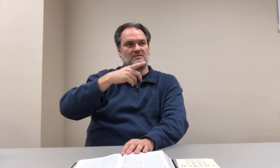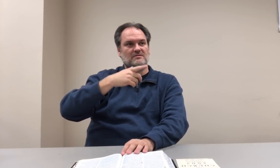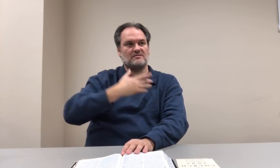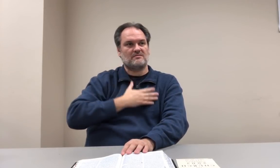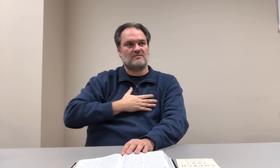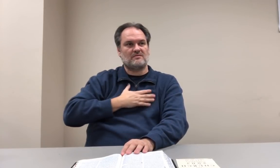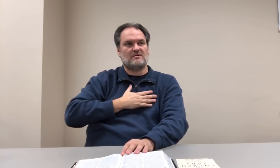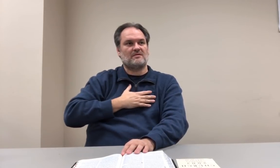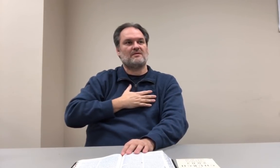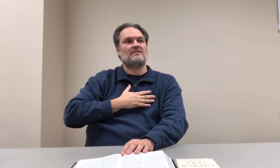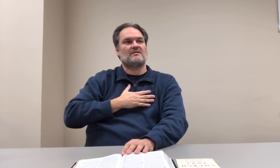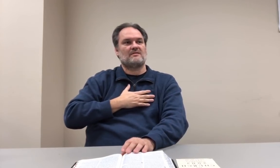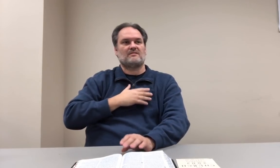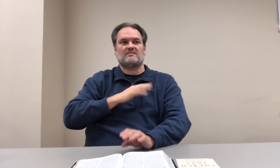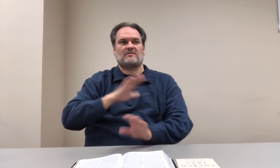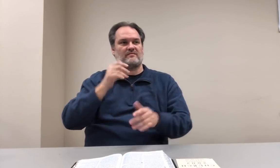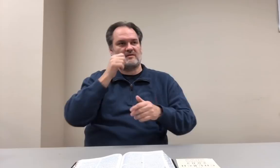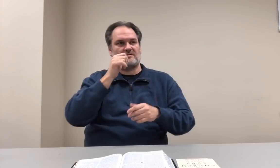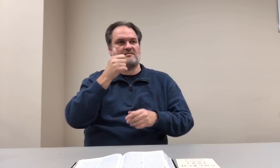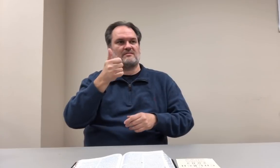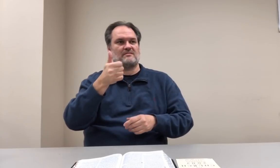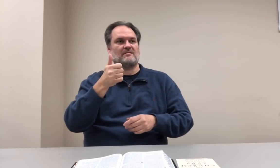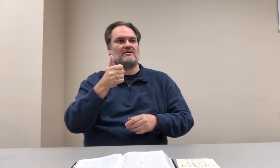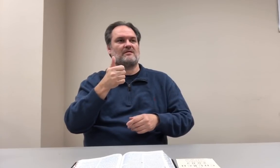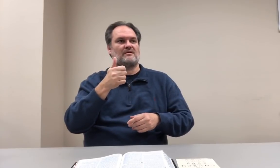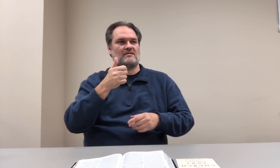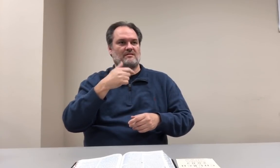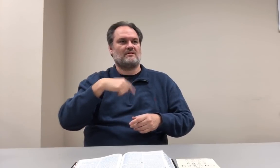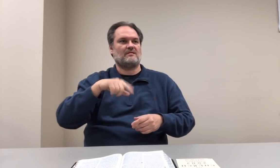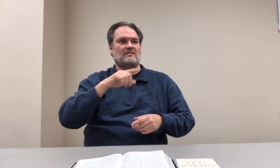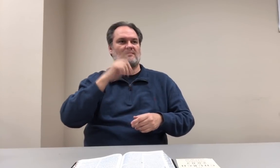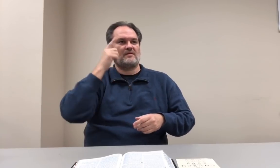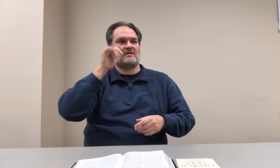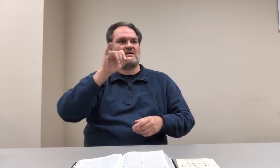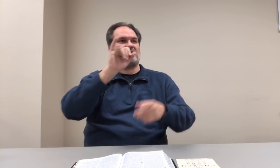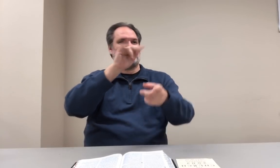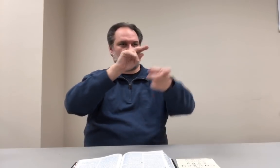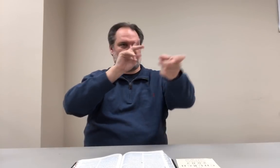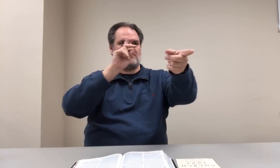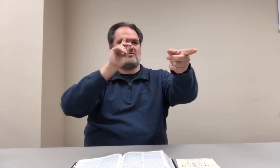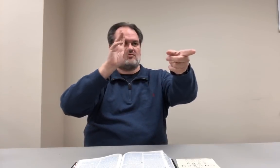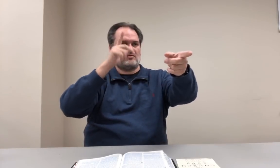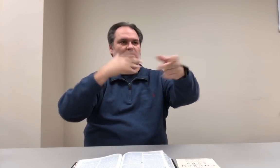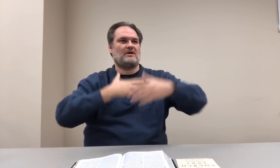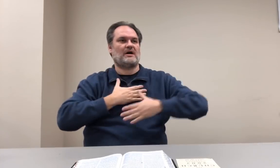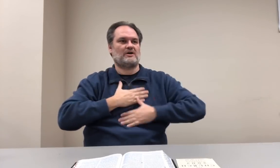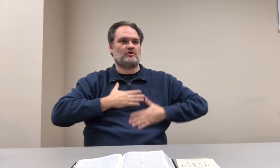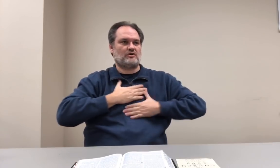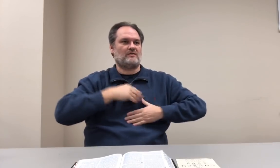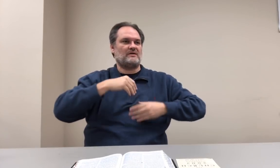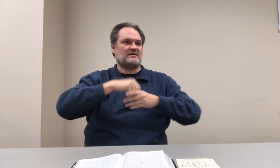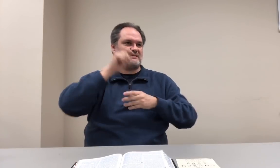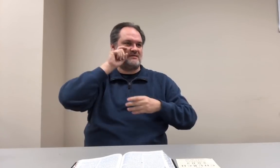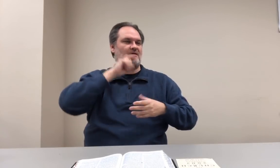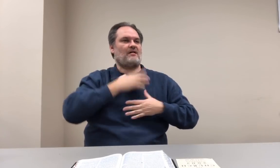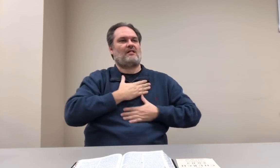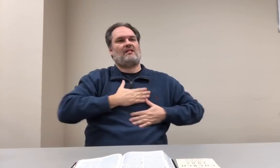we all believe in the heart and confess with the mouth that there is only one simple and spiritual being, which we call